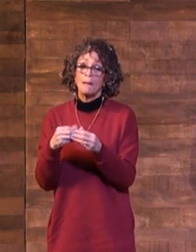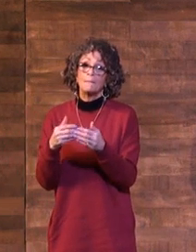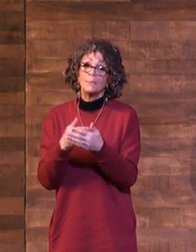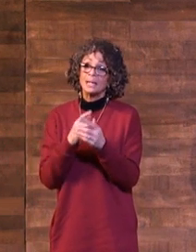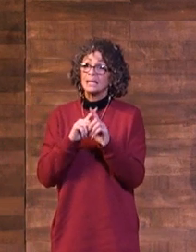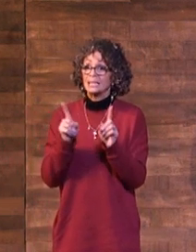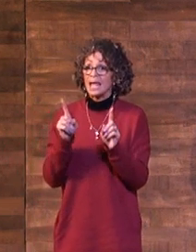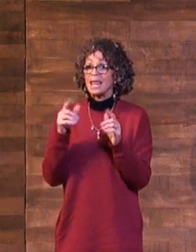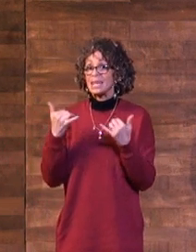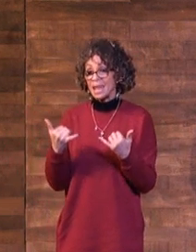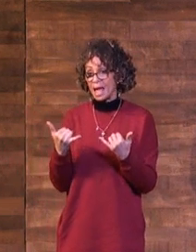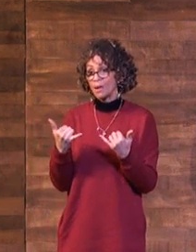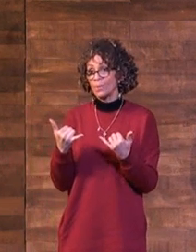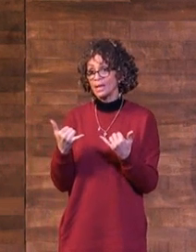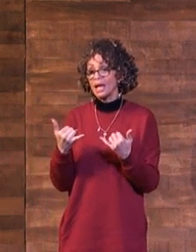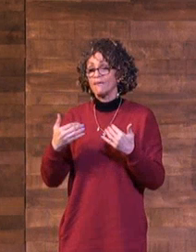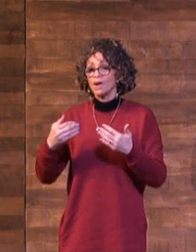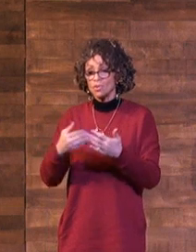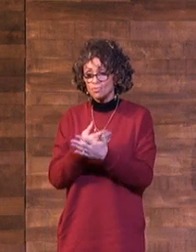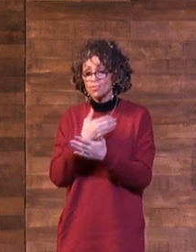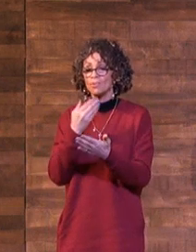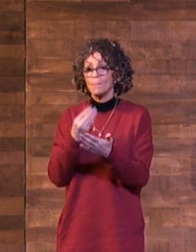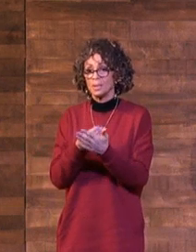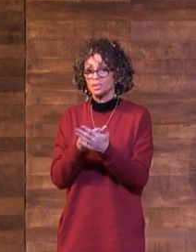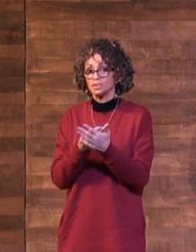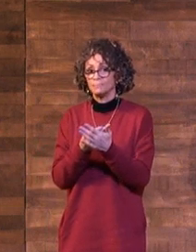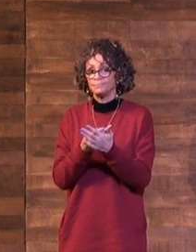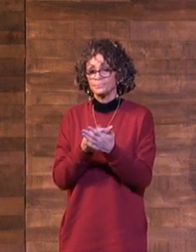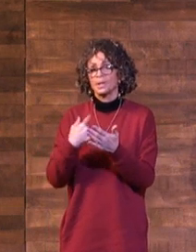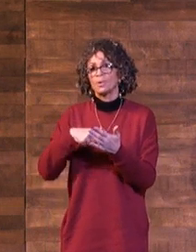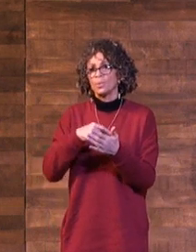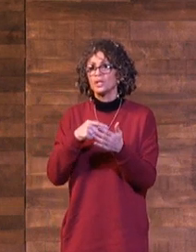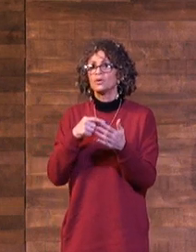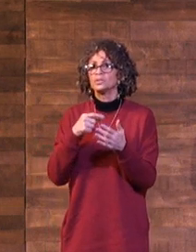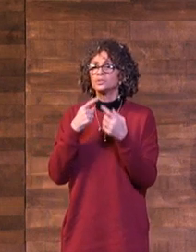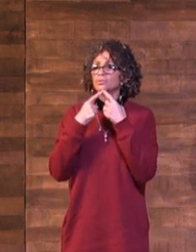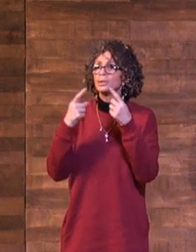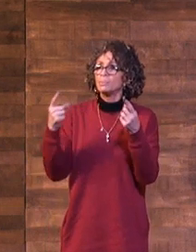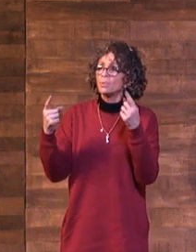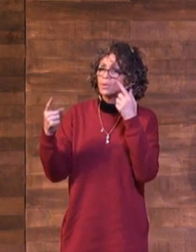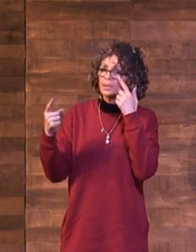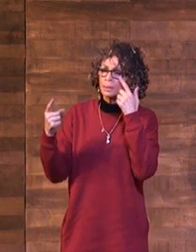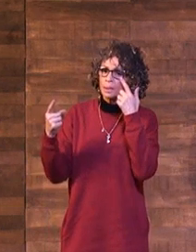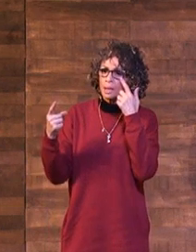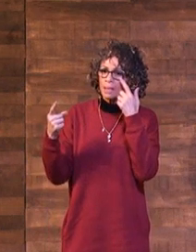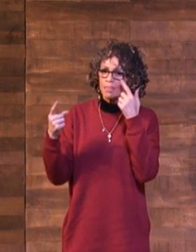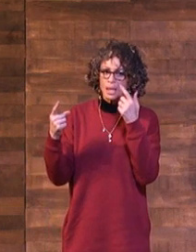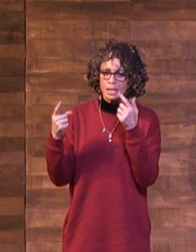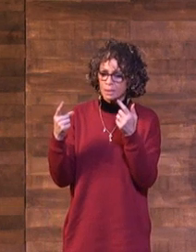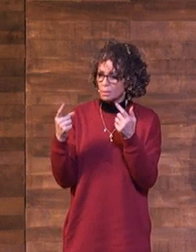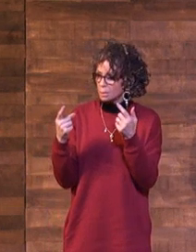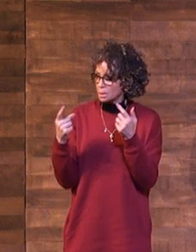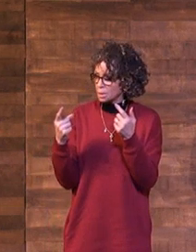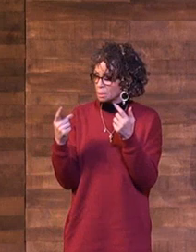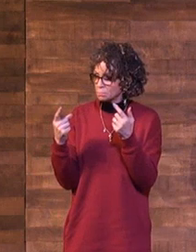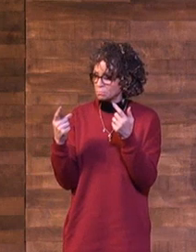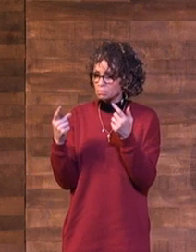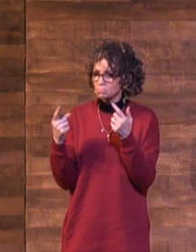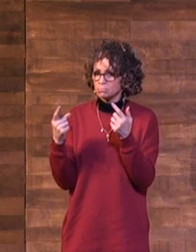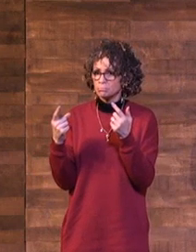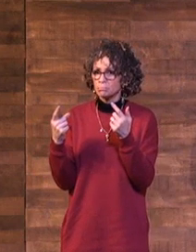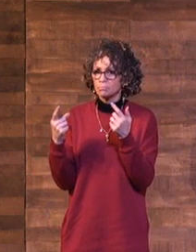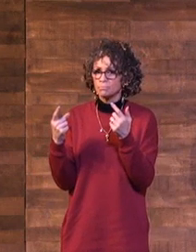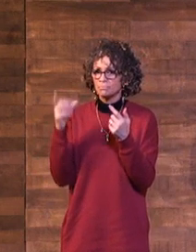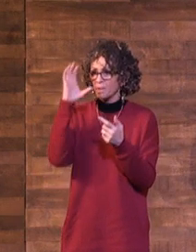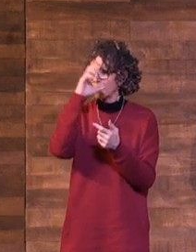$25,627. We must also report that the current quarter has seen a significant downturn in our weekly giving. While several